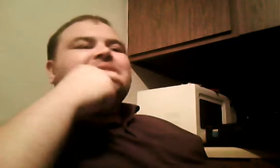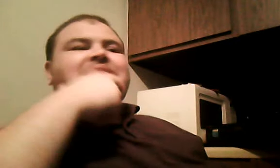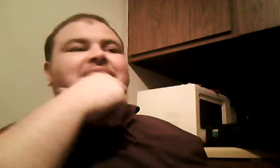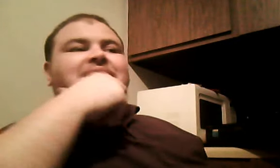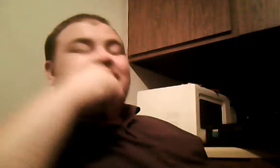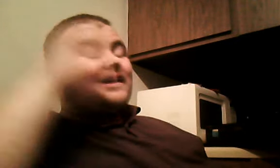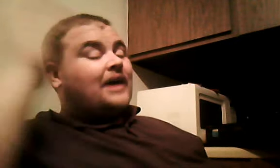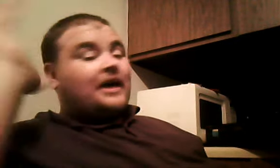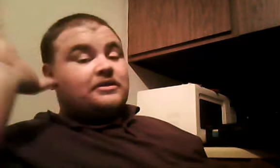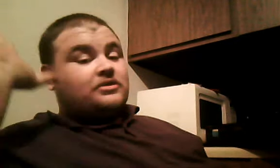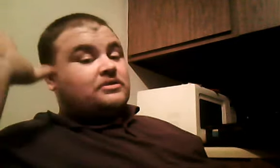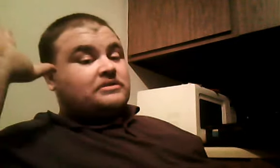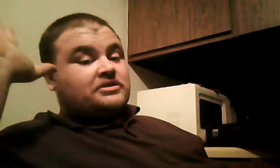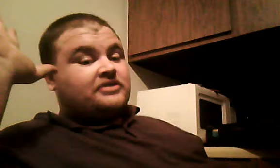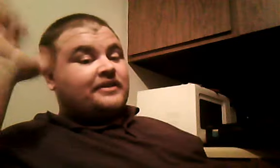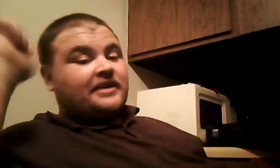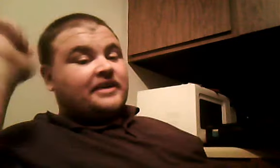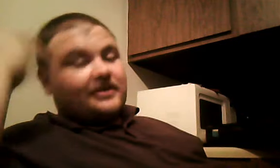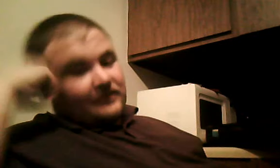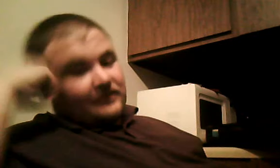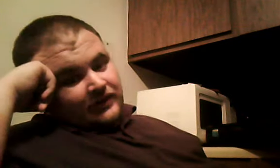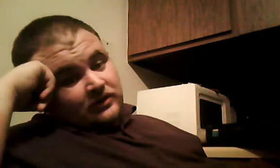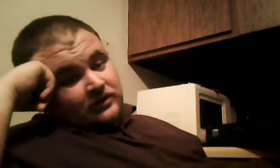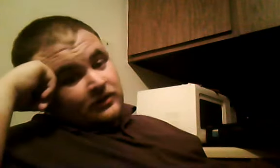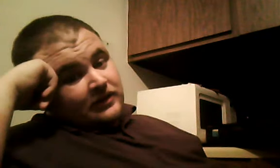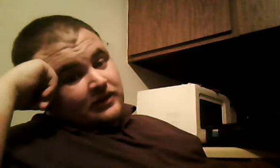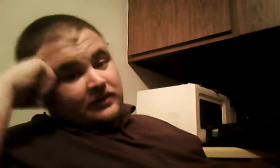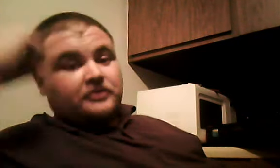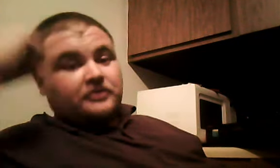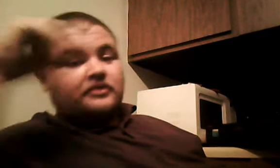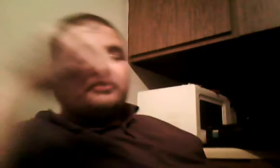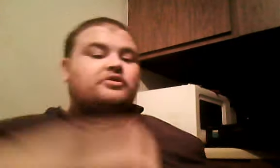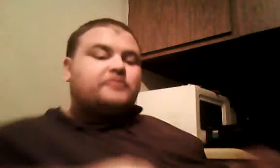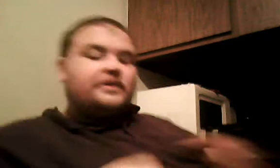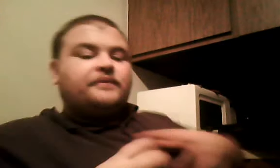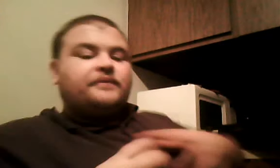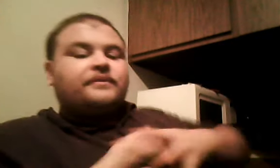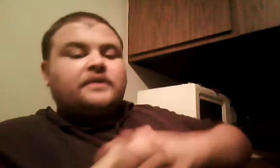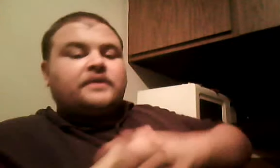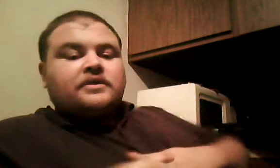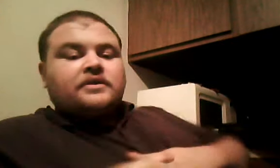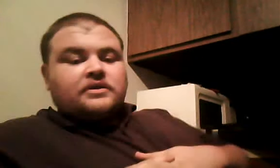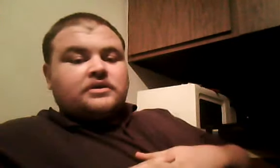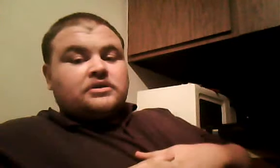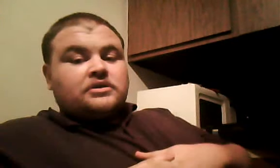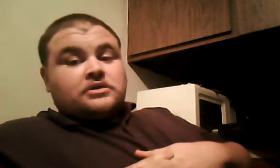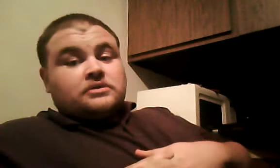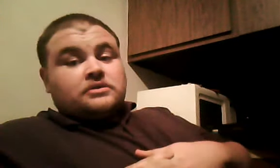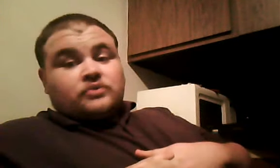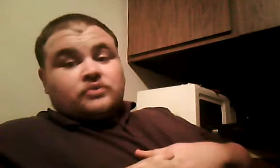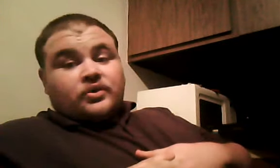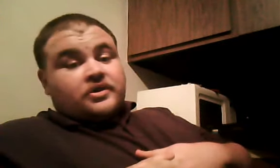And, hey, I don't know what to say about that. I mean, I don't know about all the personal issues, but... I mean, Warrior,